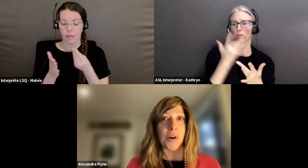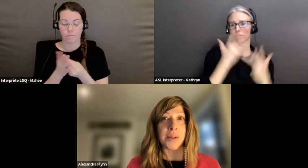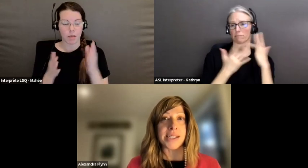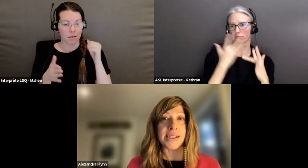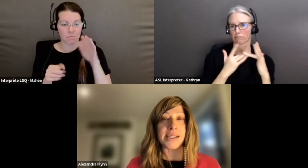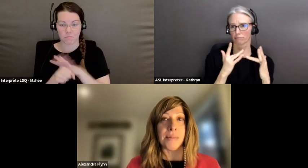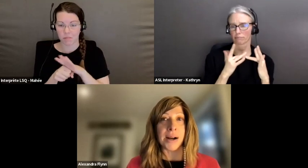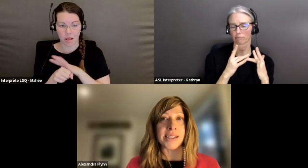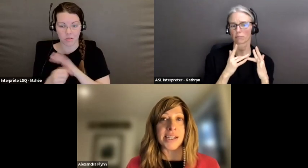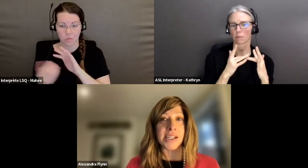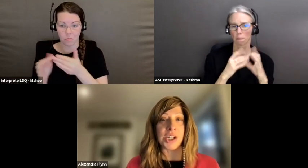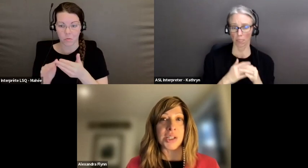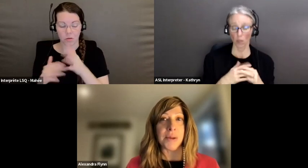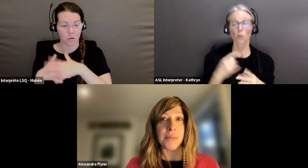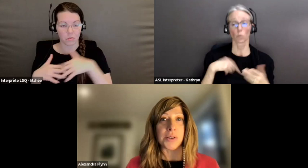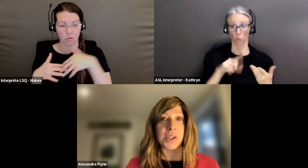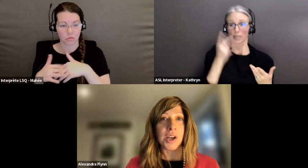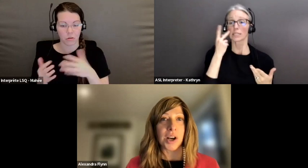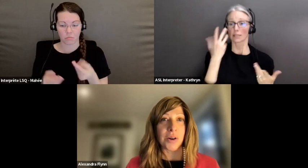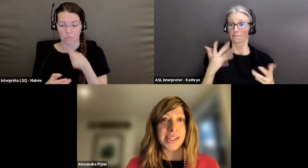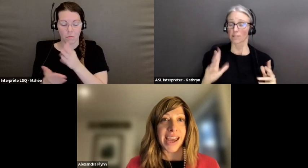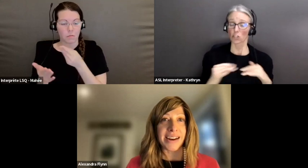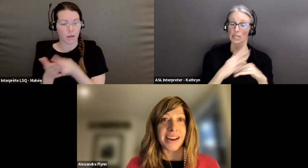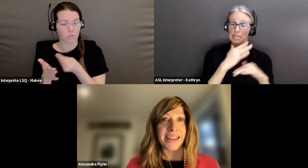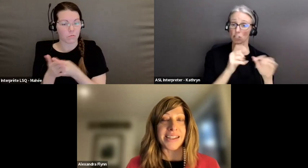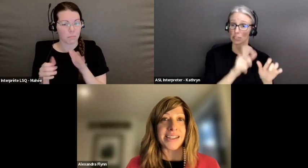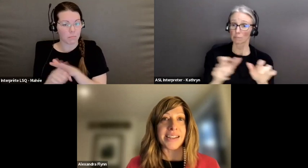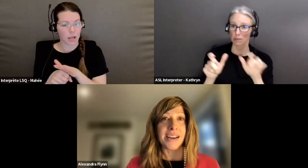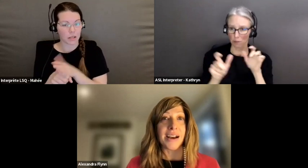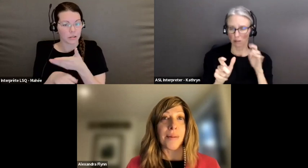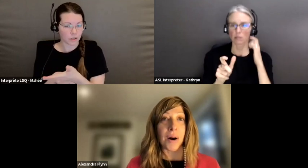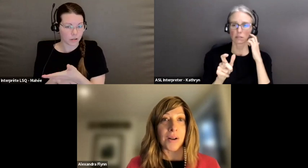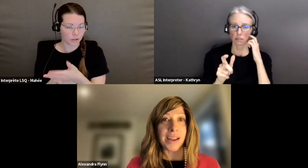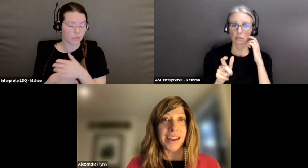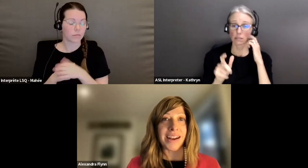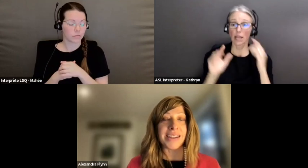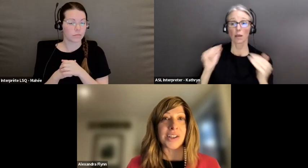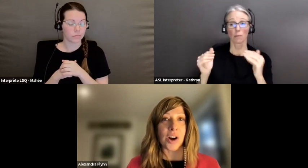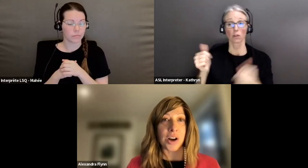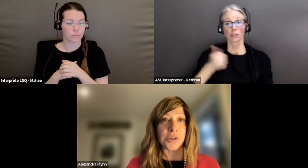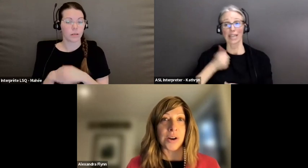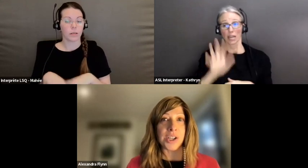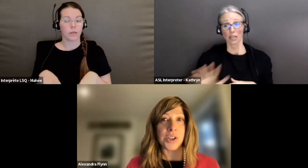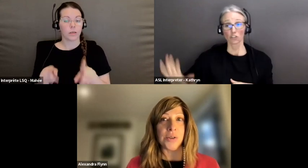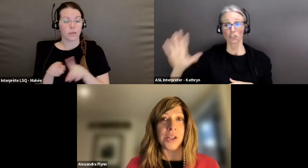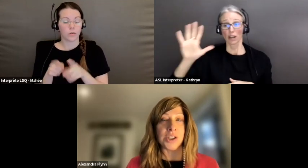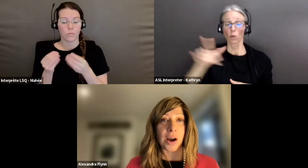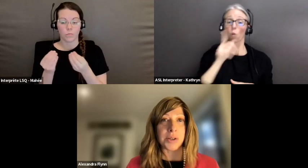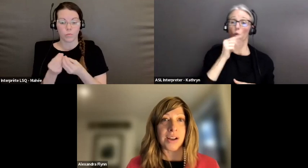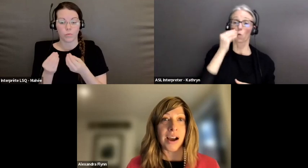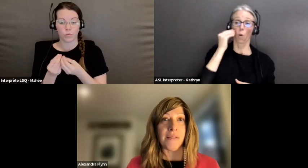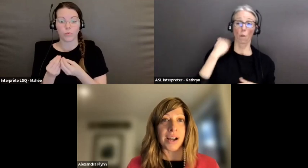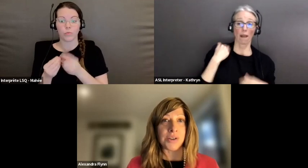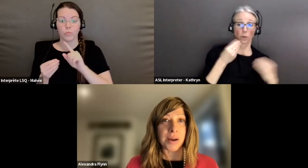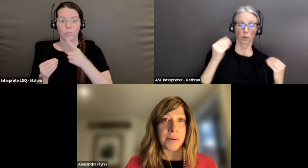of homelessness amongst Indigenous peoples across Canada. This is appalling and is contrary to the